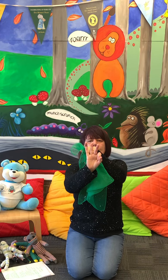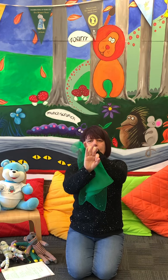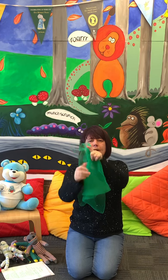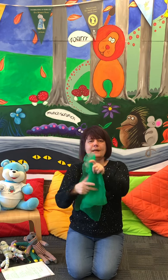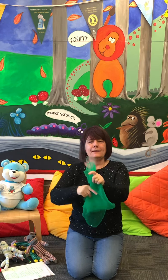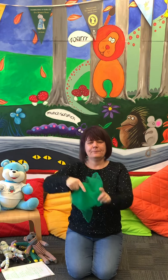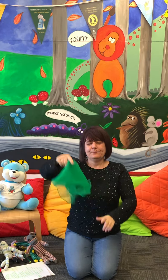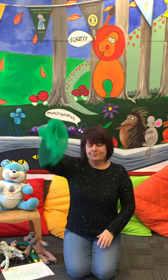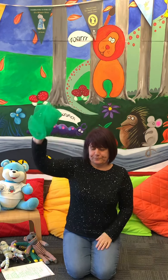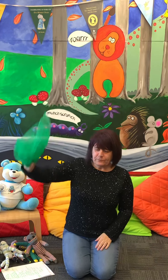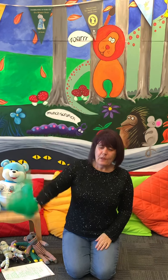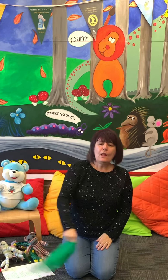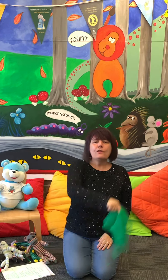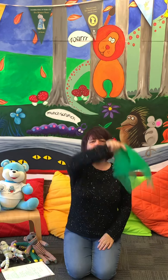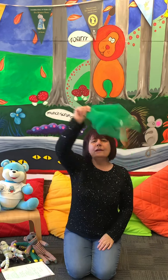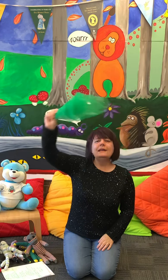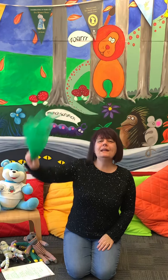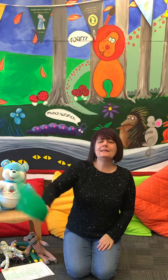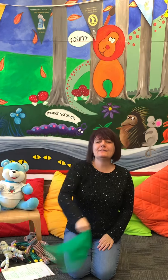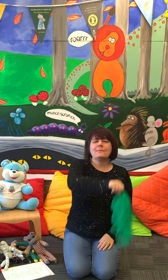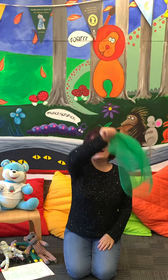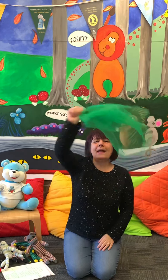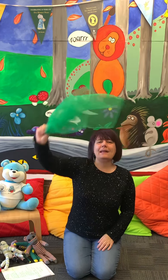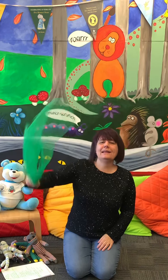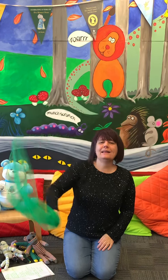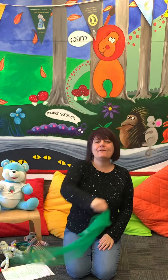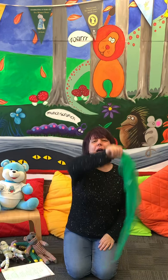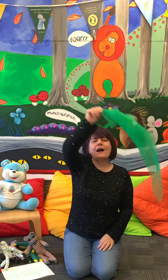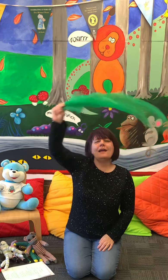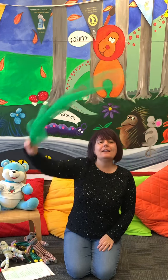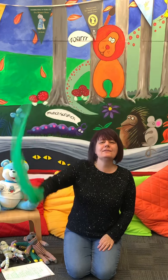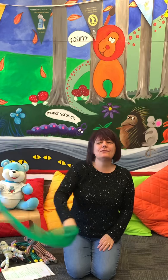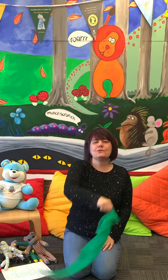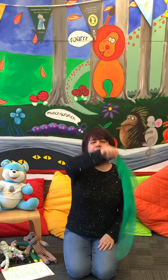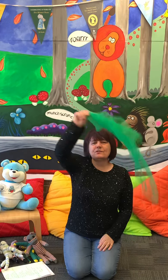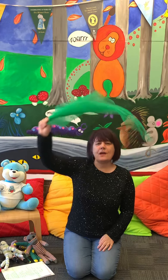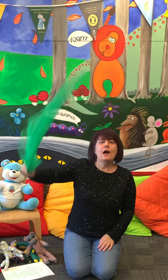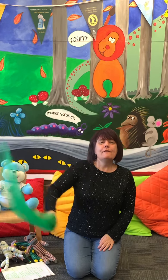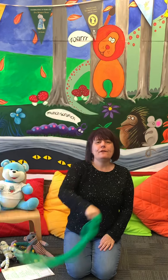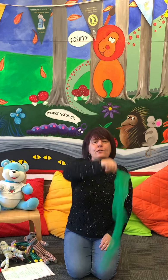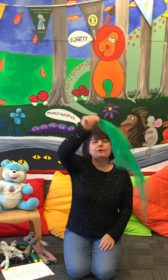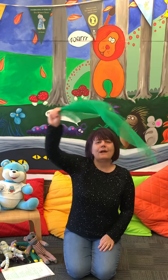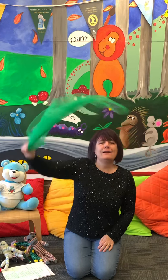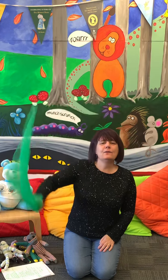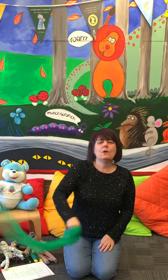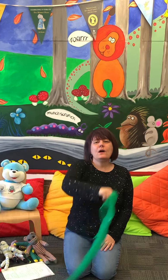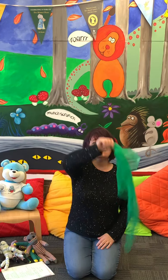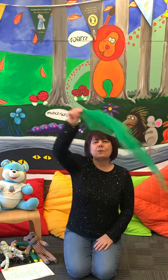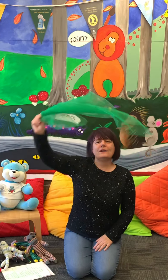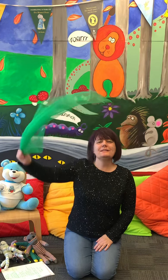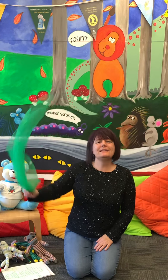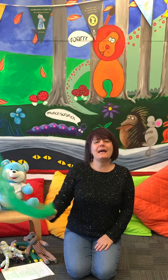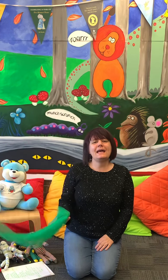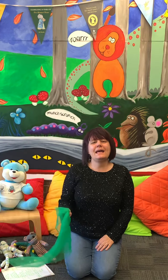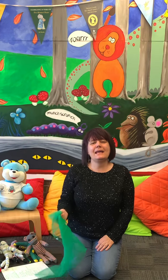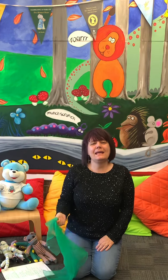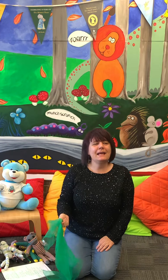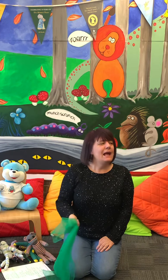1, 2, 3. 3 little men in a flying saucer flew round the world one day.